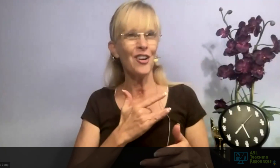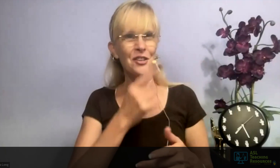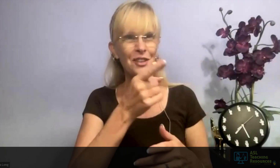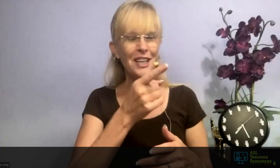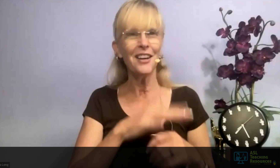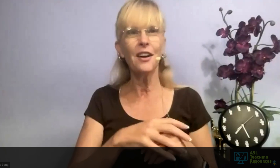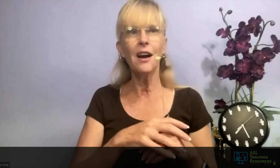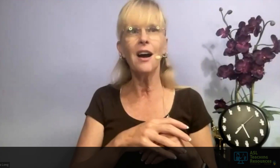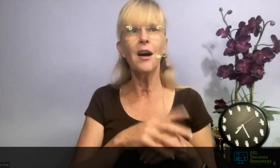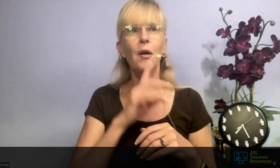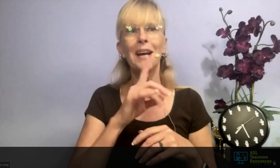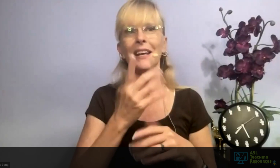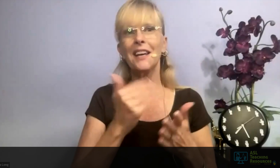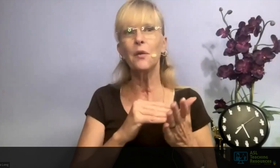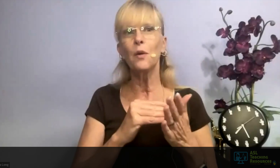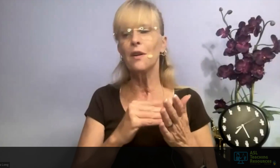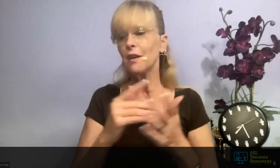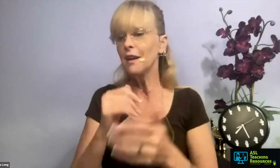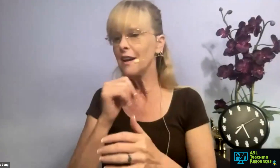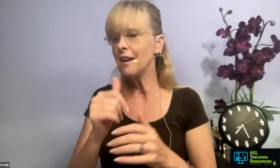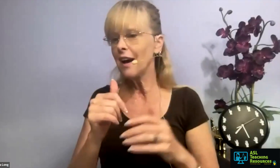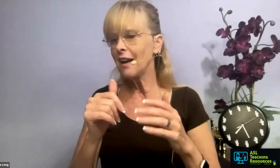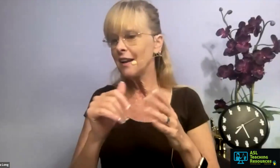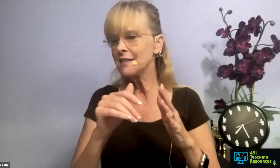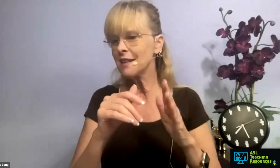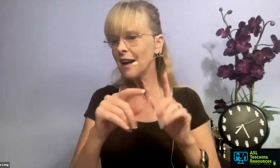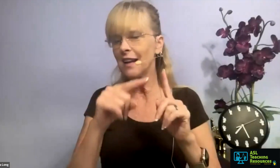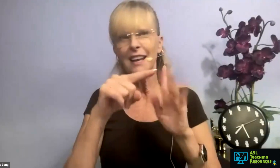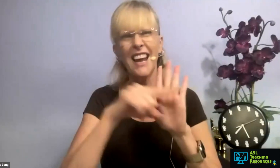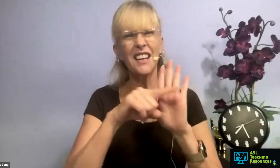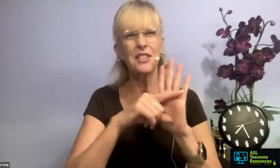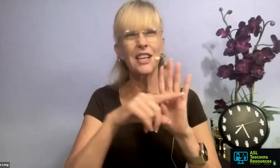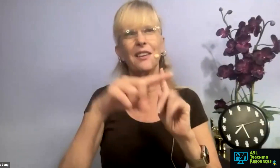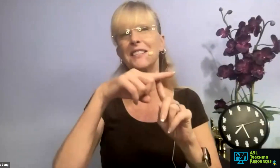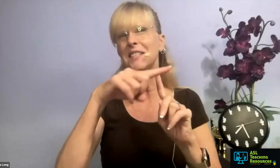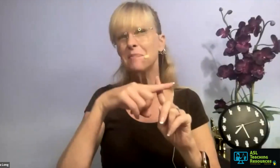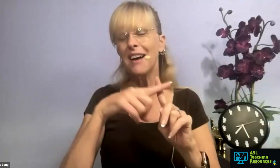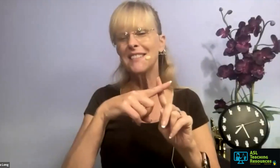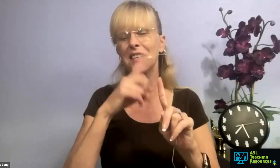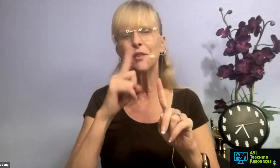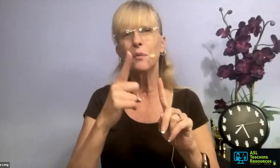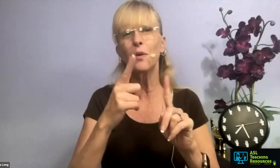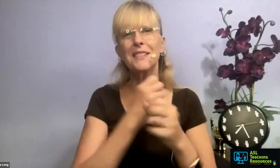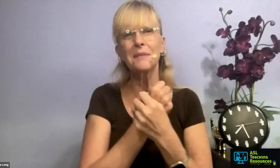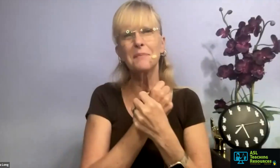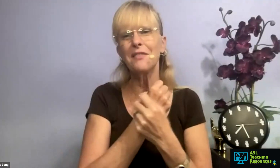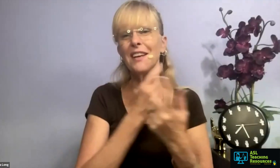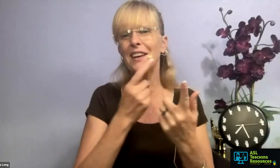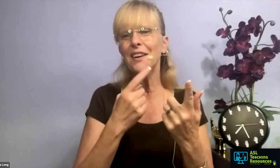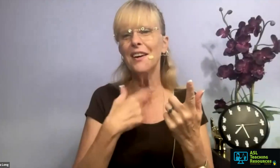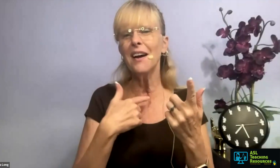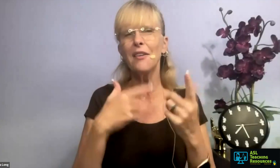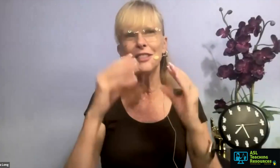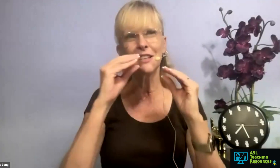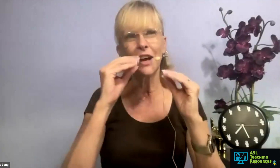over here. Again, it's not a negative channel. This is positive. We want some love here.